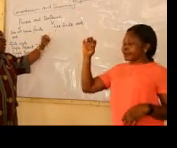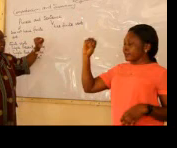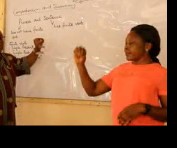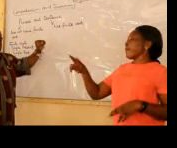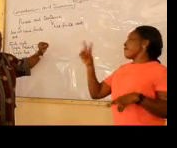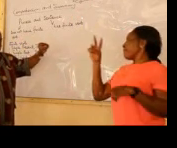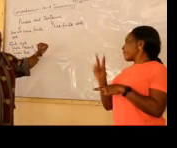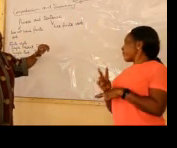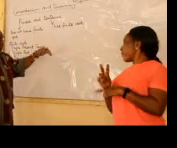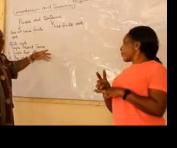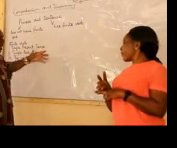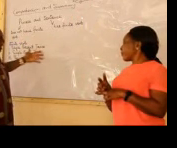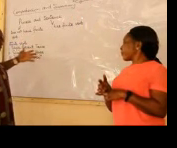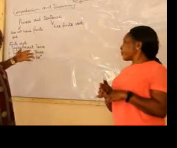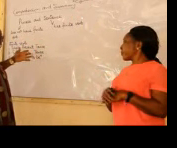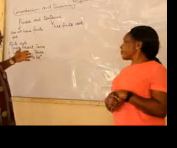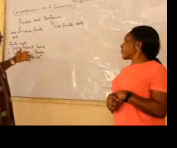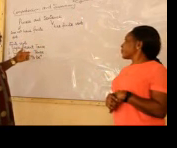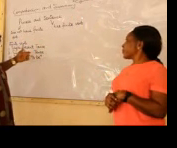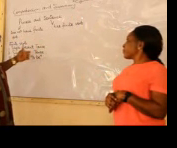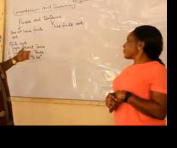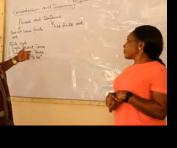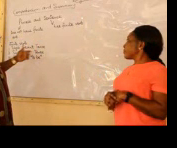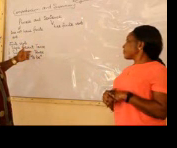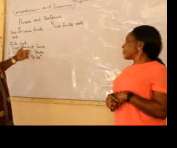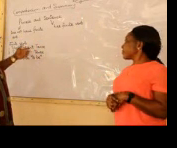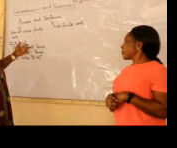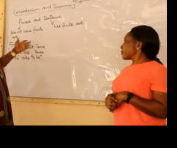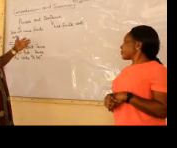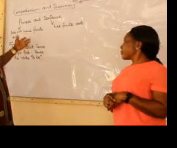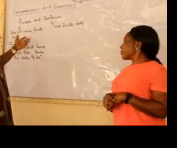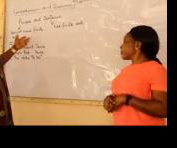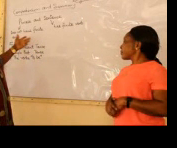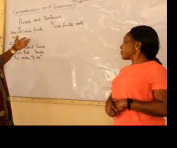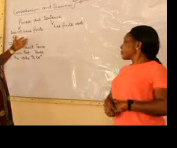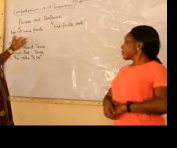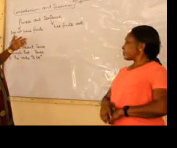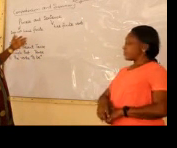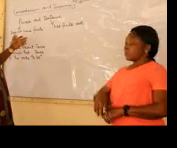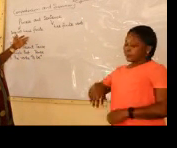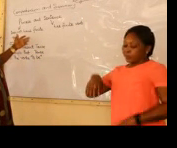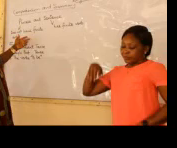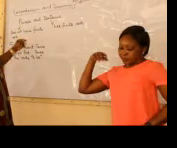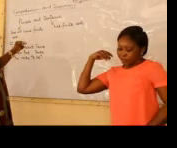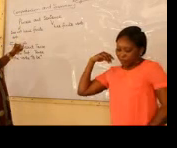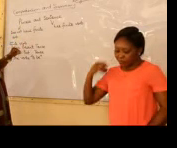verb. Now, another definition of